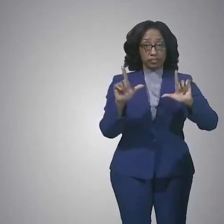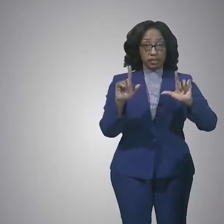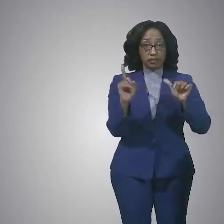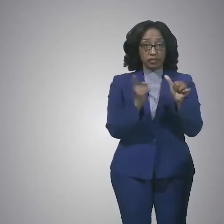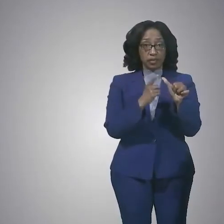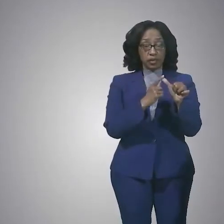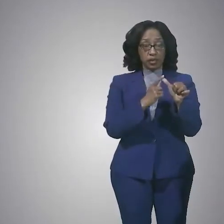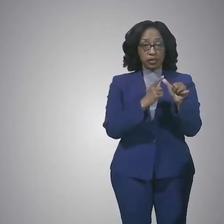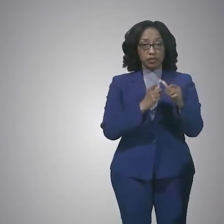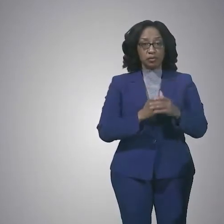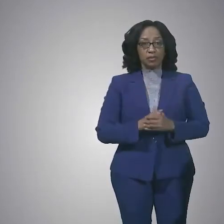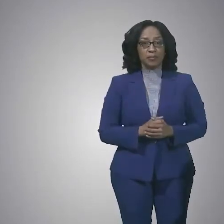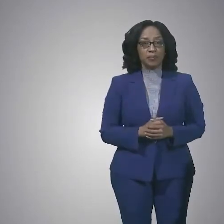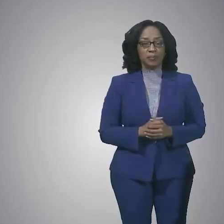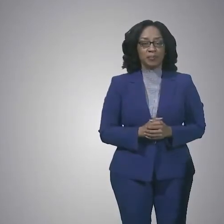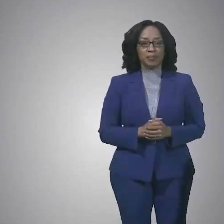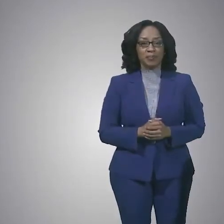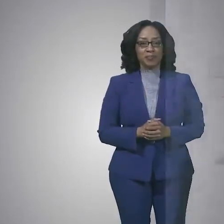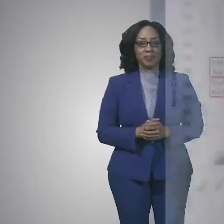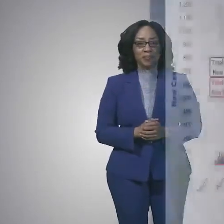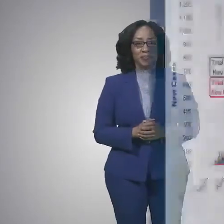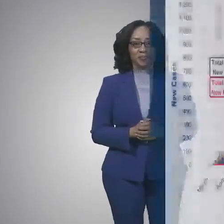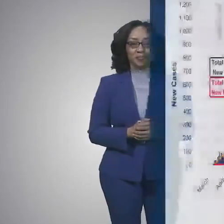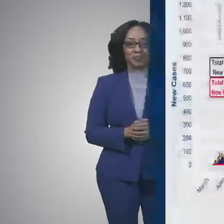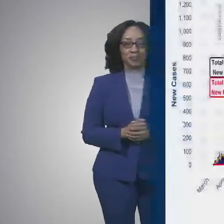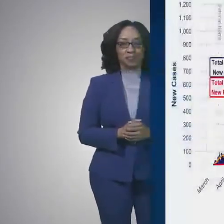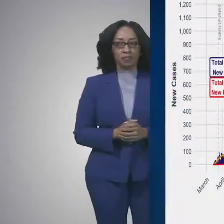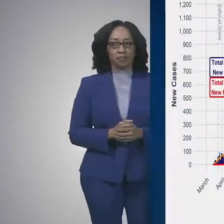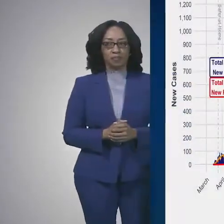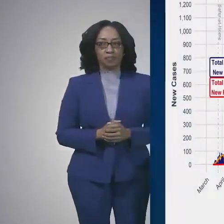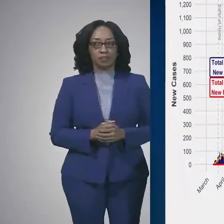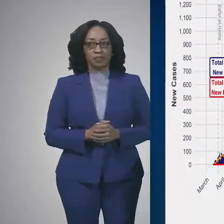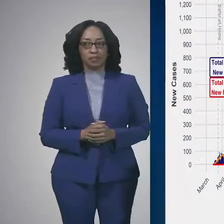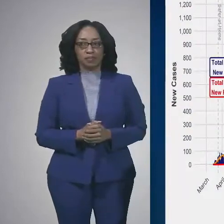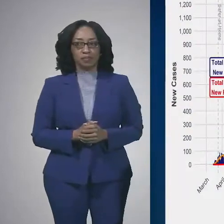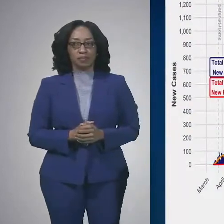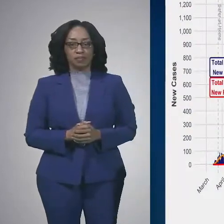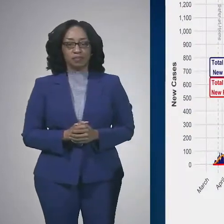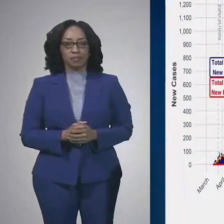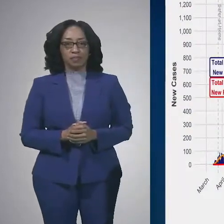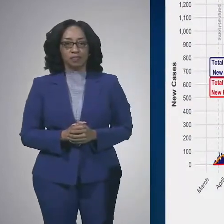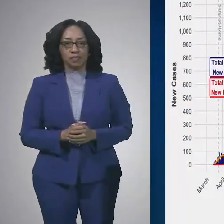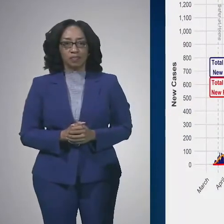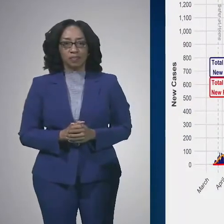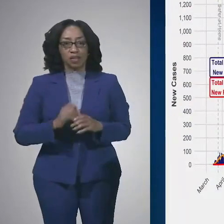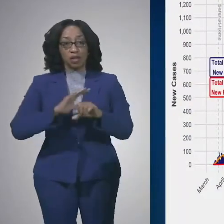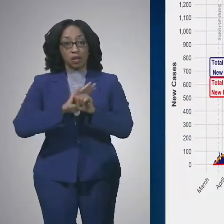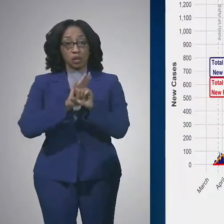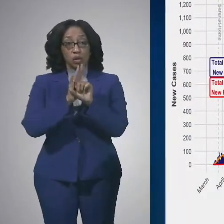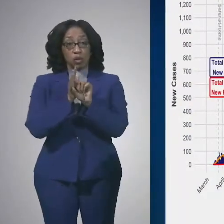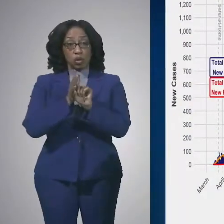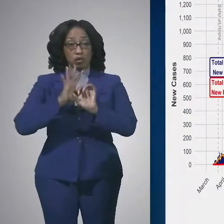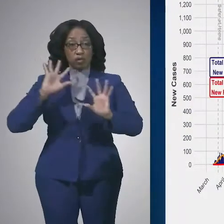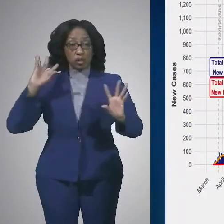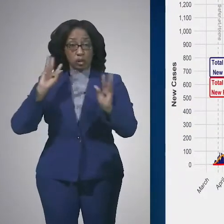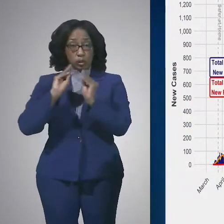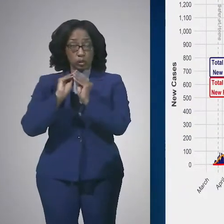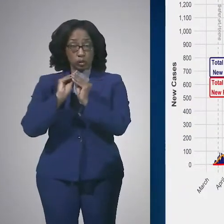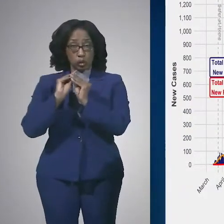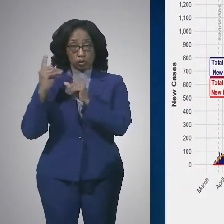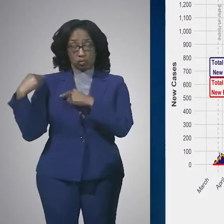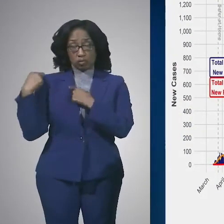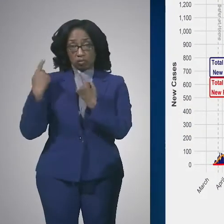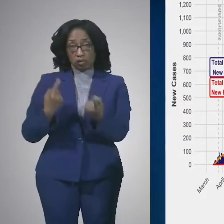first. First slide. Total COVID-19 cases reported to